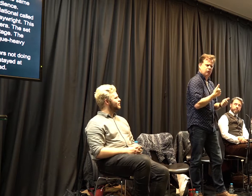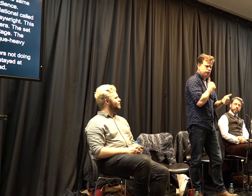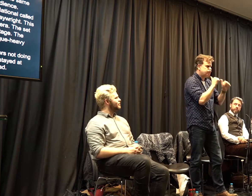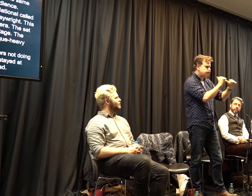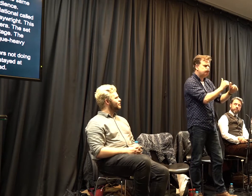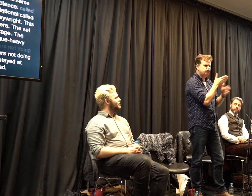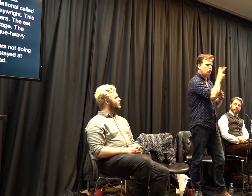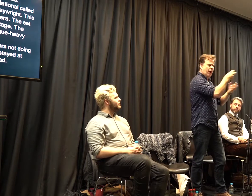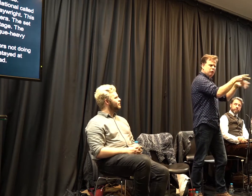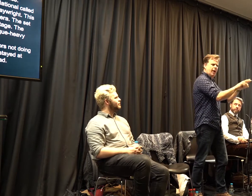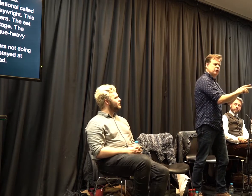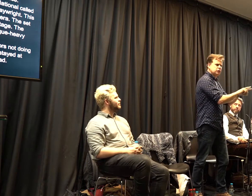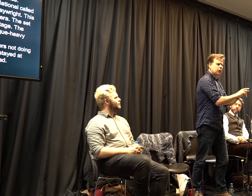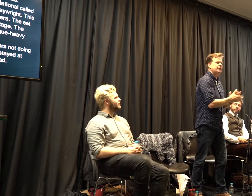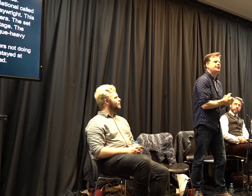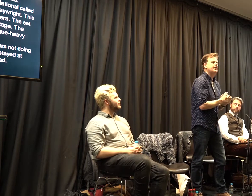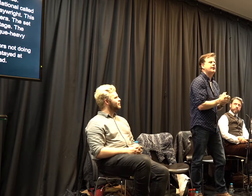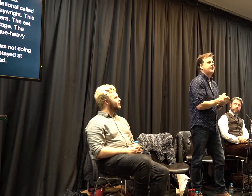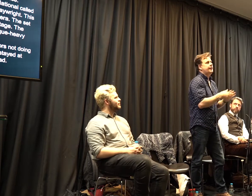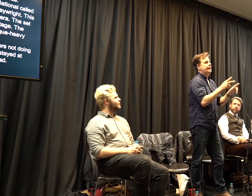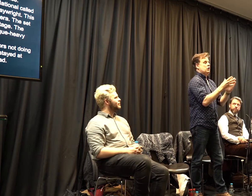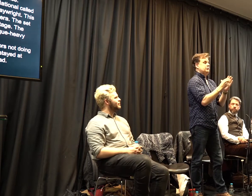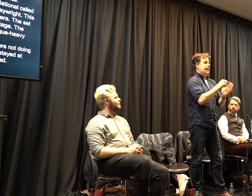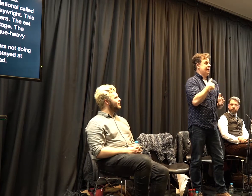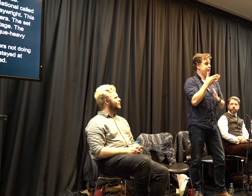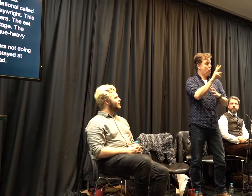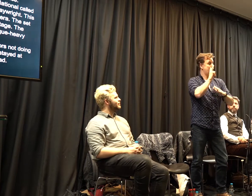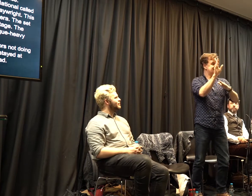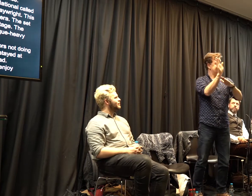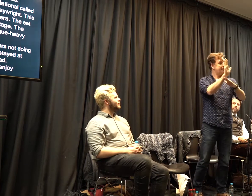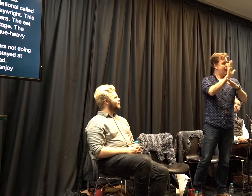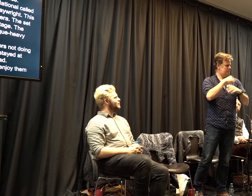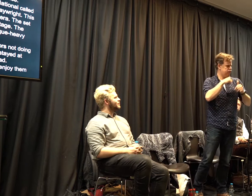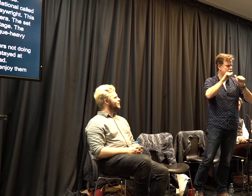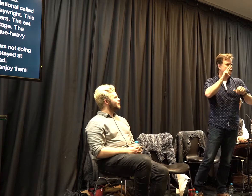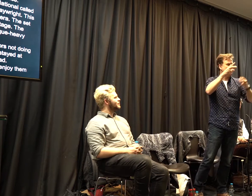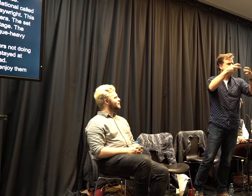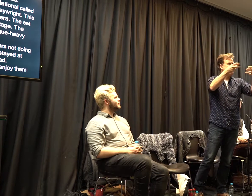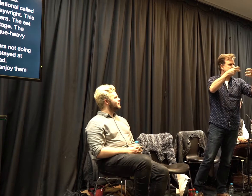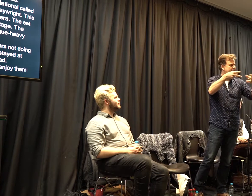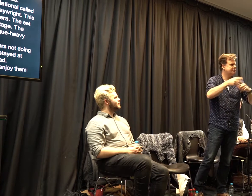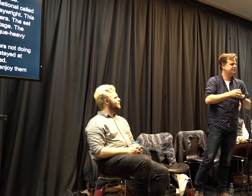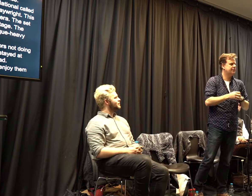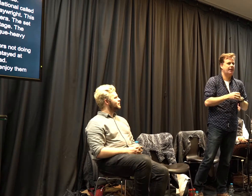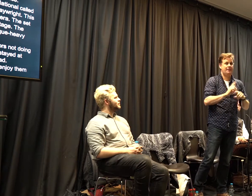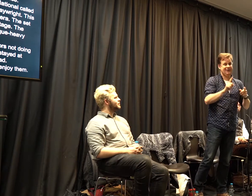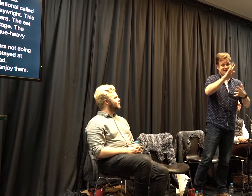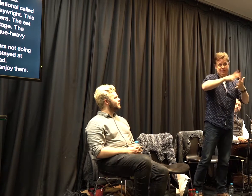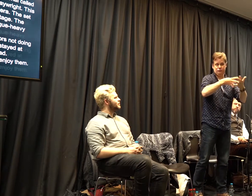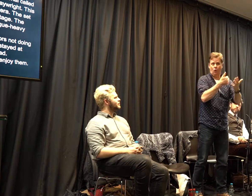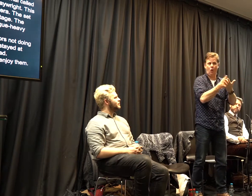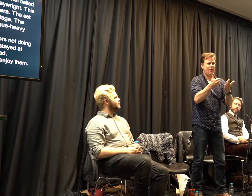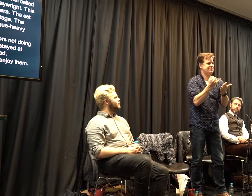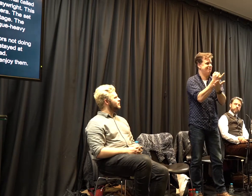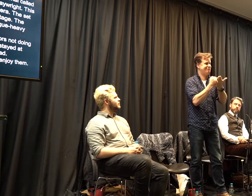I'm not anti-caption performances. I do enjoy them. Like when I go to the cinema,